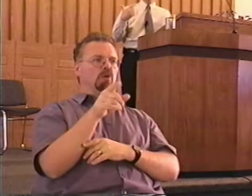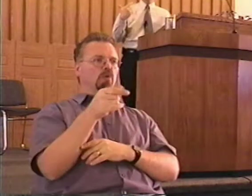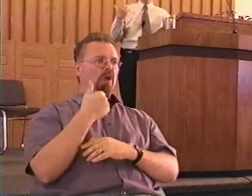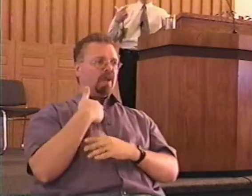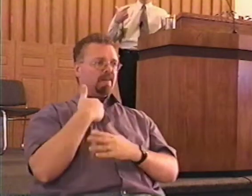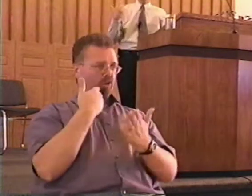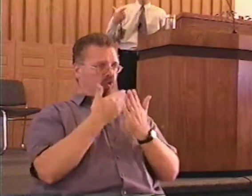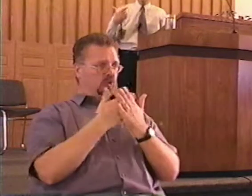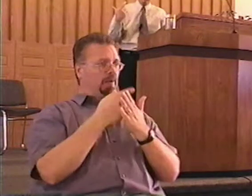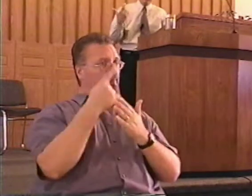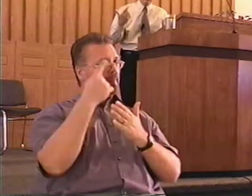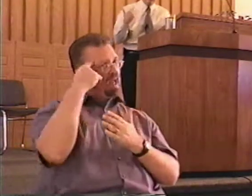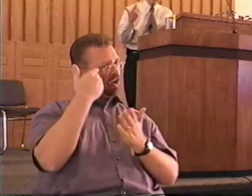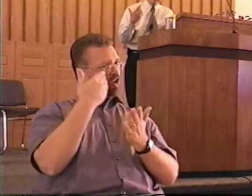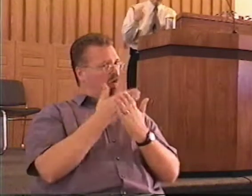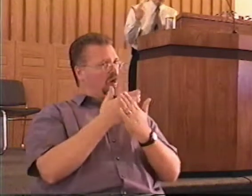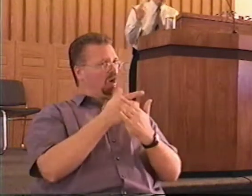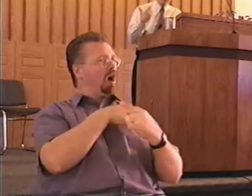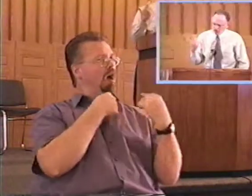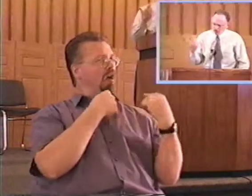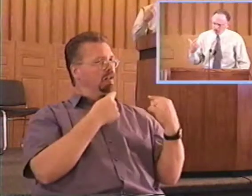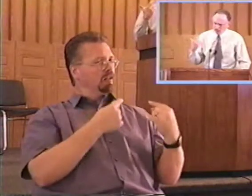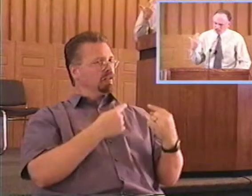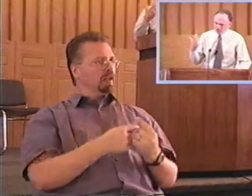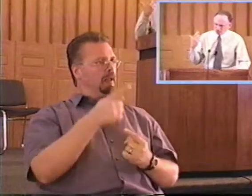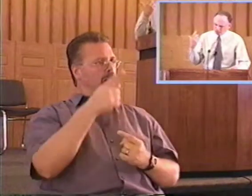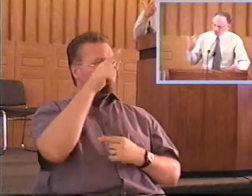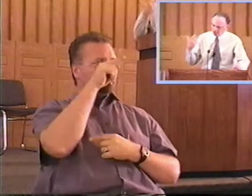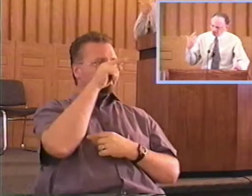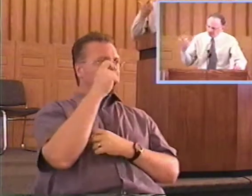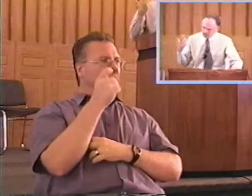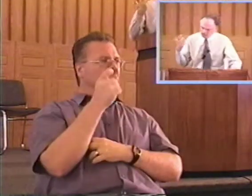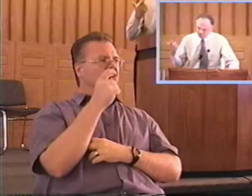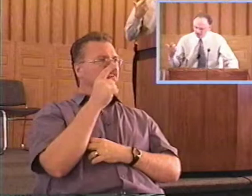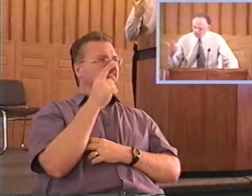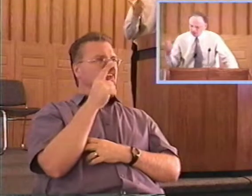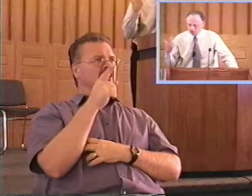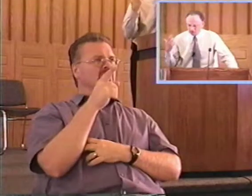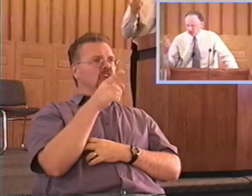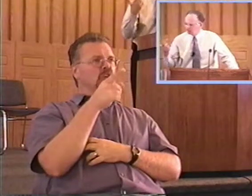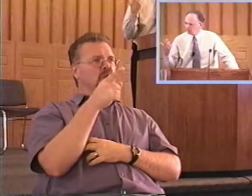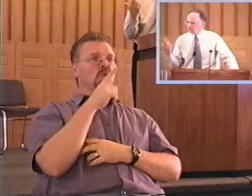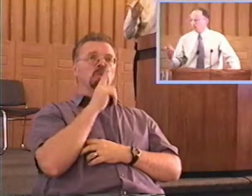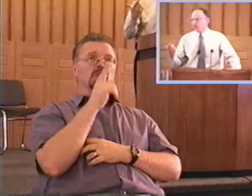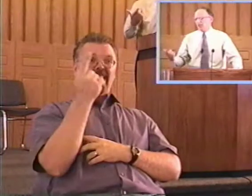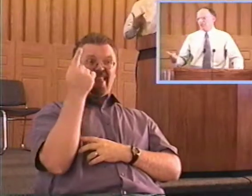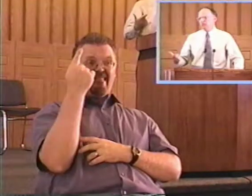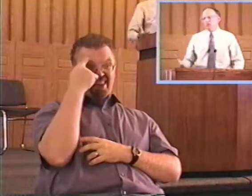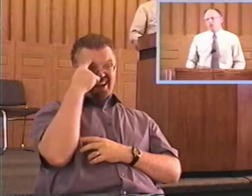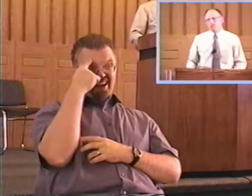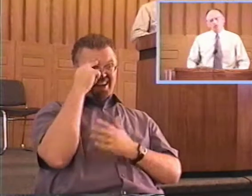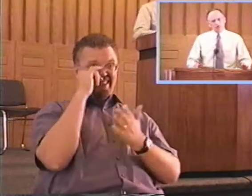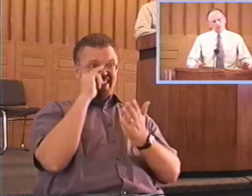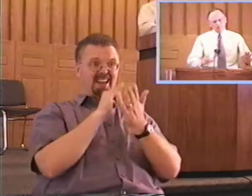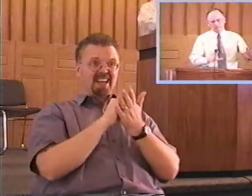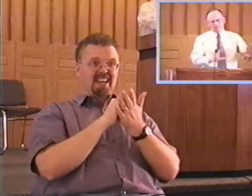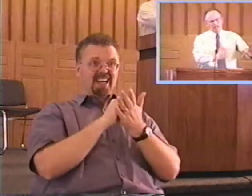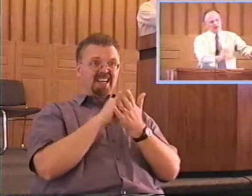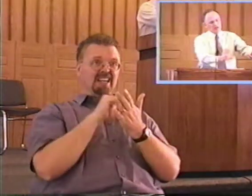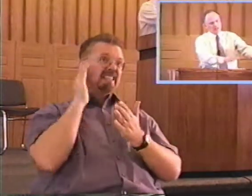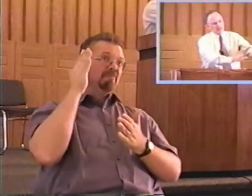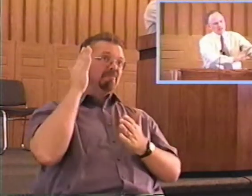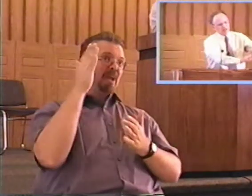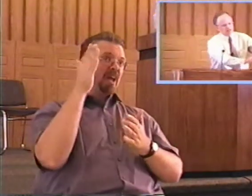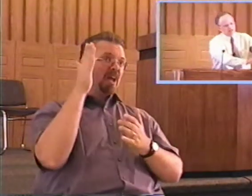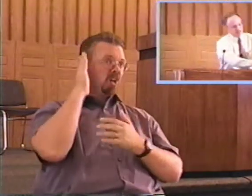good-minded, good-hearted people in one sense because you really think that someday you're going to get your life together with the Lord,